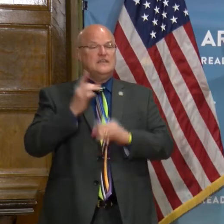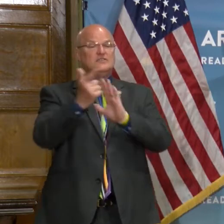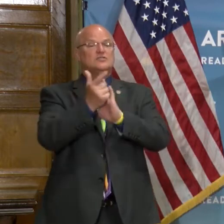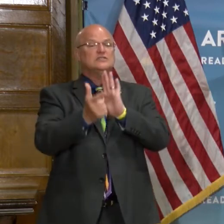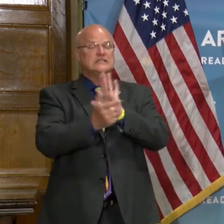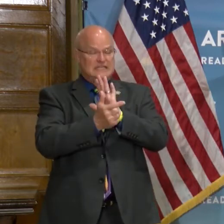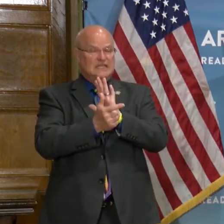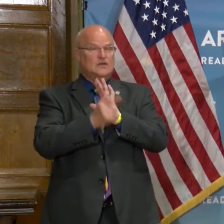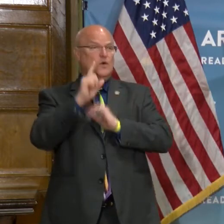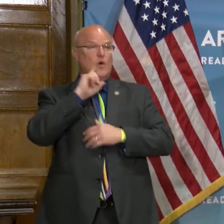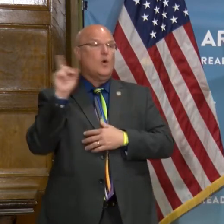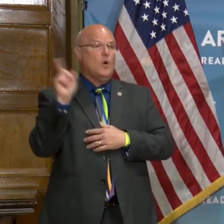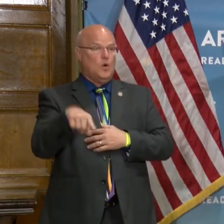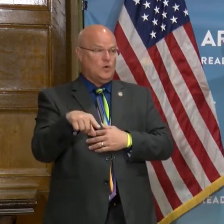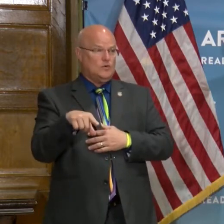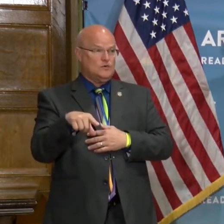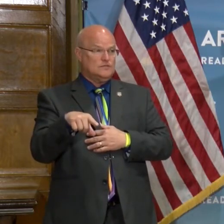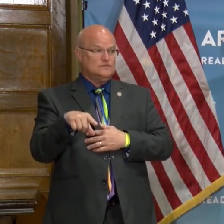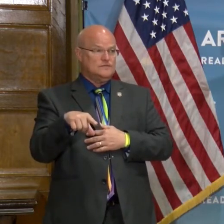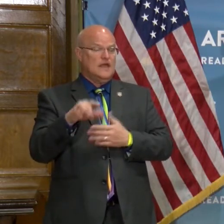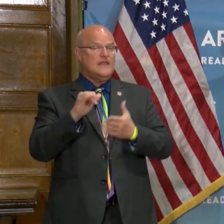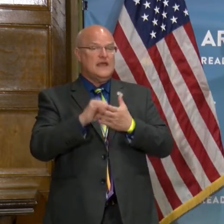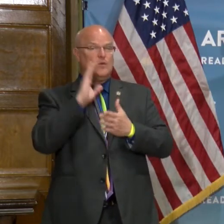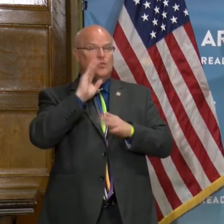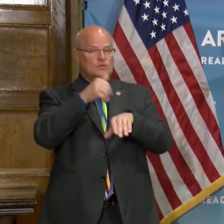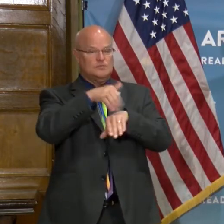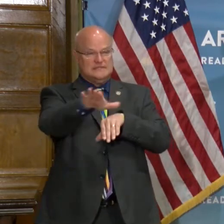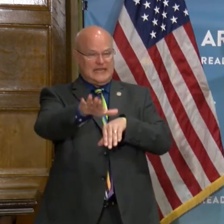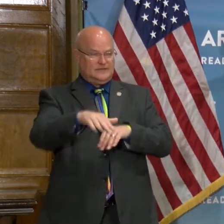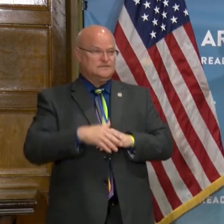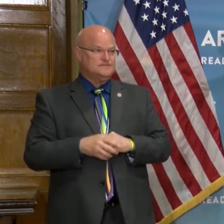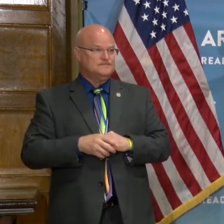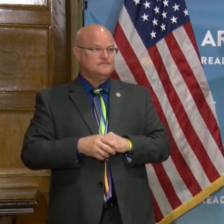legal order and directive that will go out.